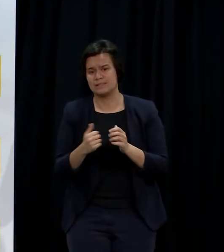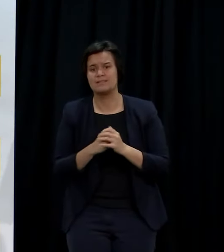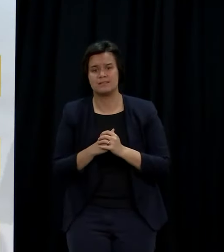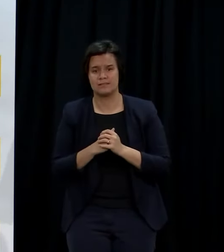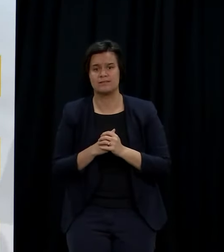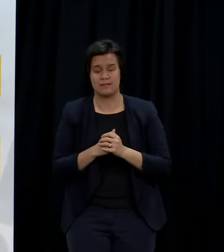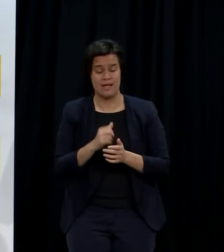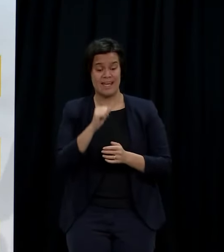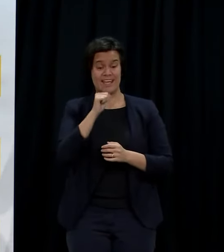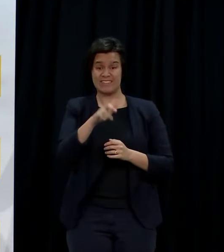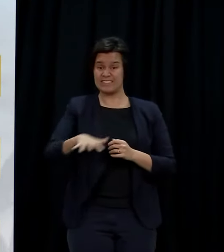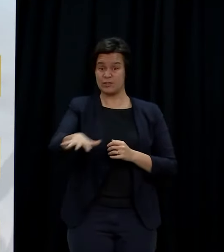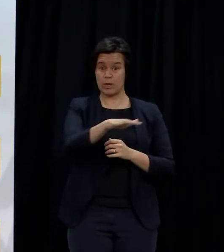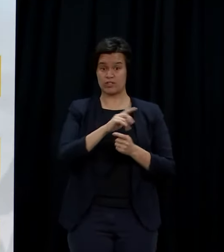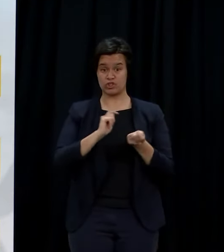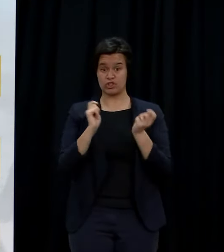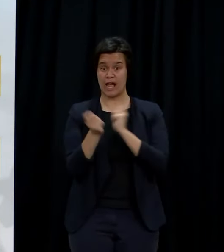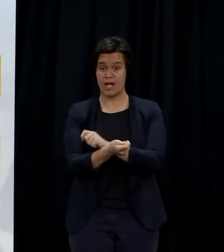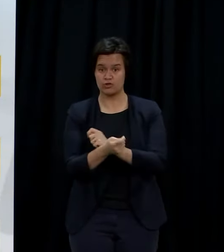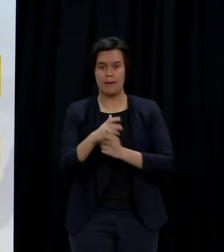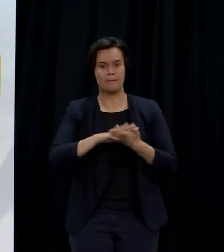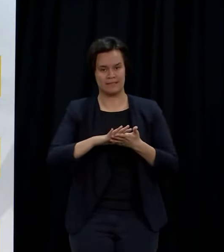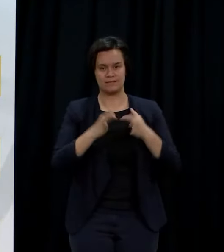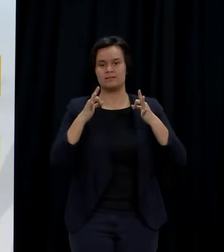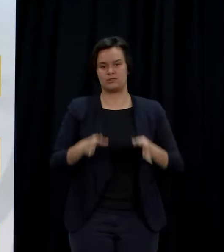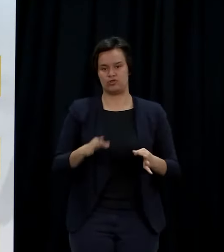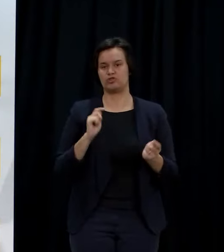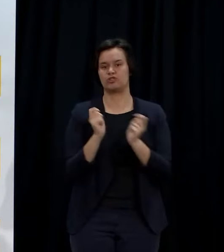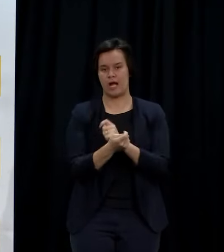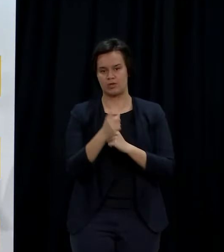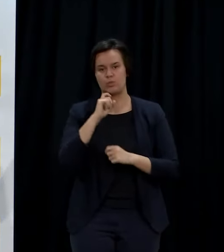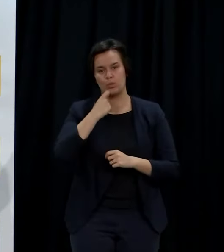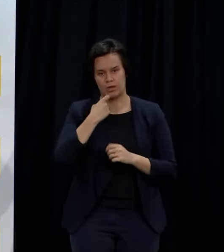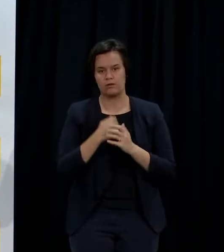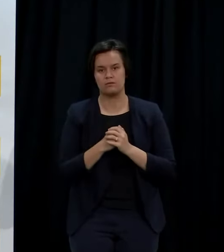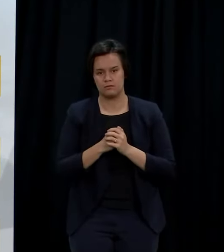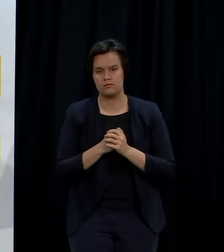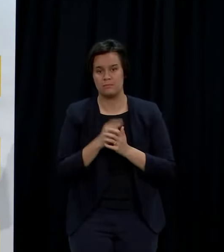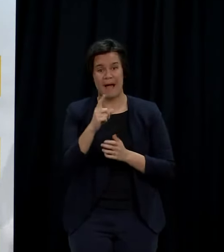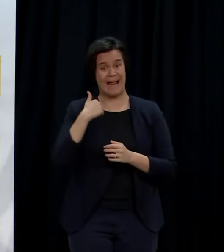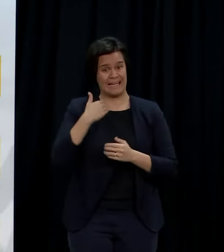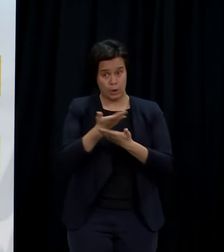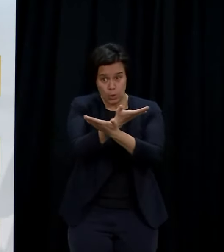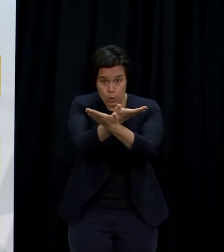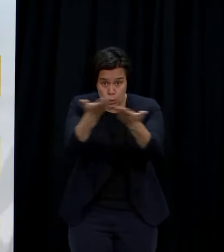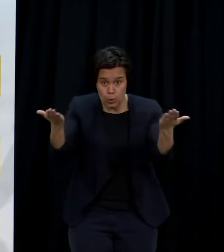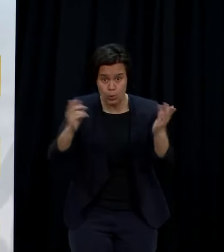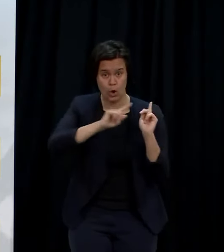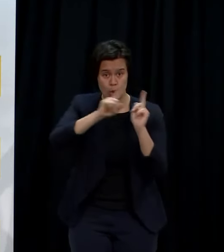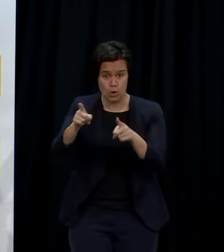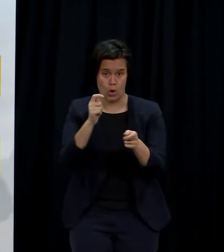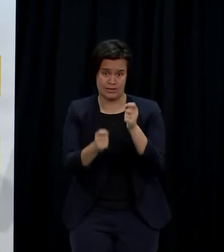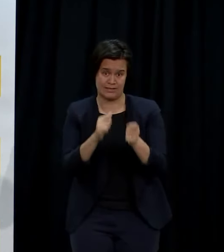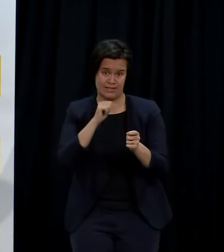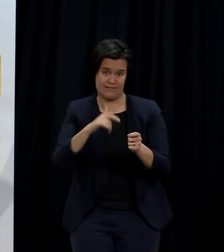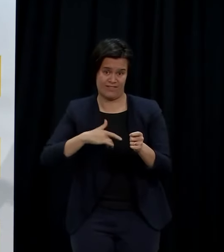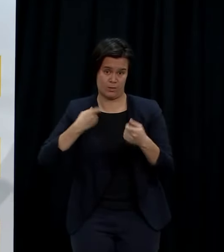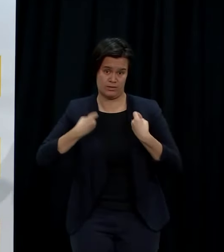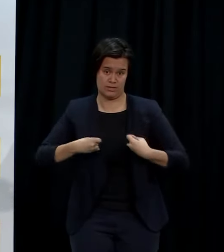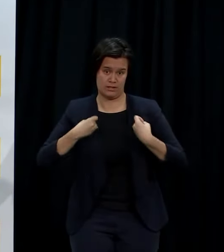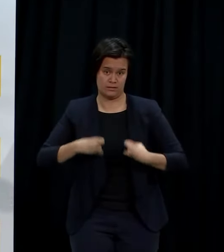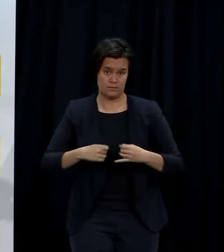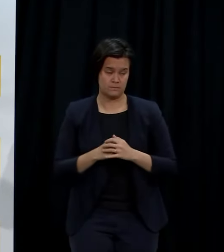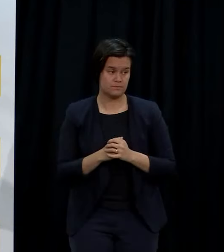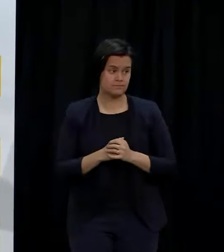in the meantime. But what gives us extra confidence is if symptomatic people go out and get tested, and we just keep those rates of testing up. Also, you mentioned seeing